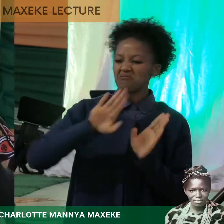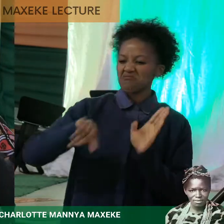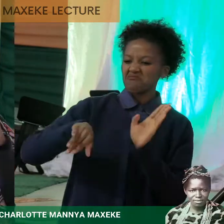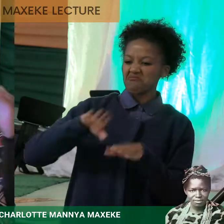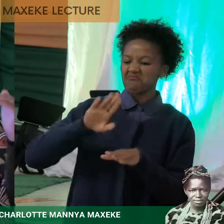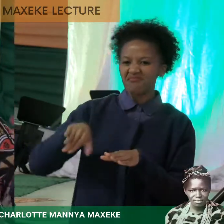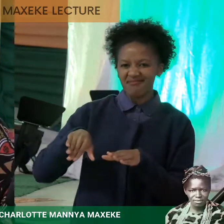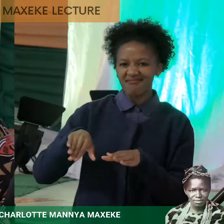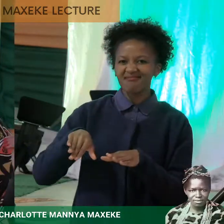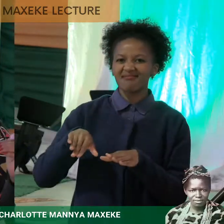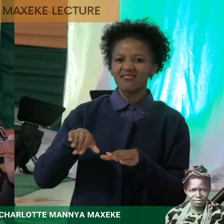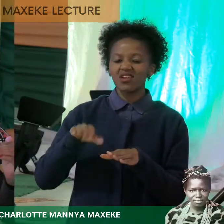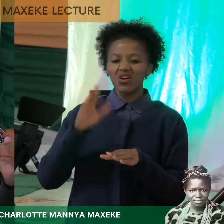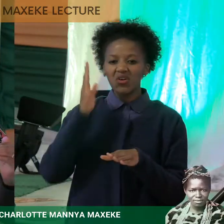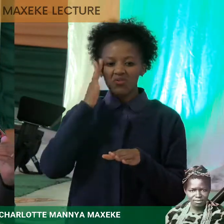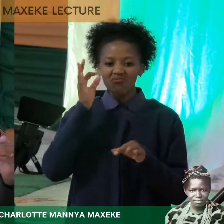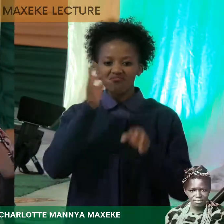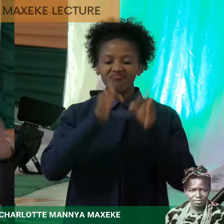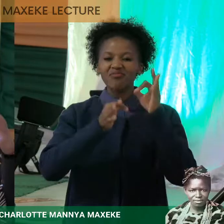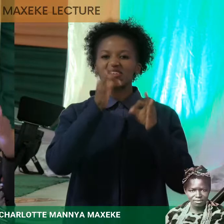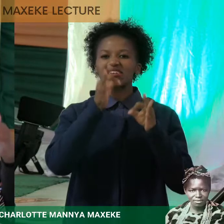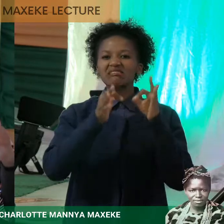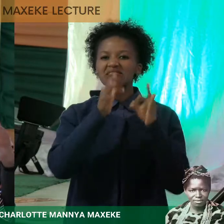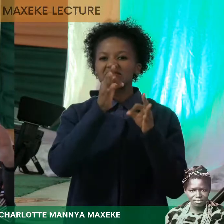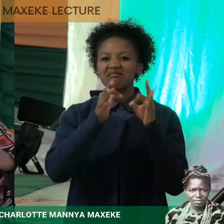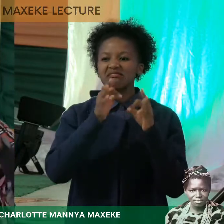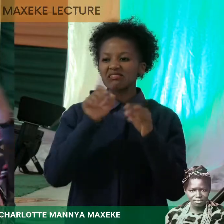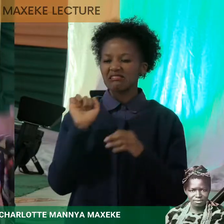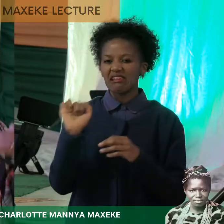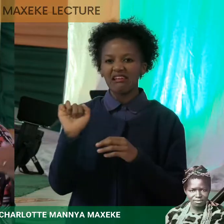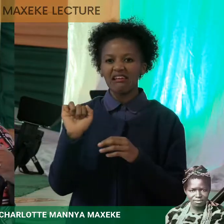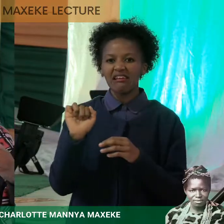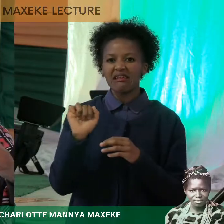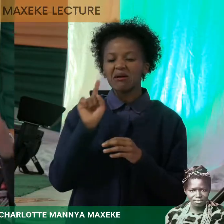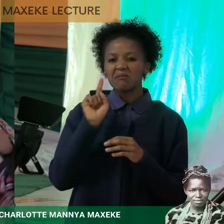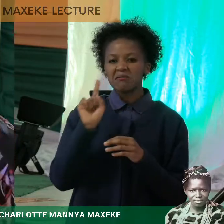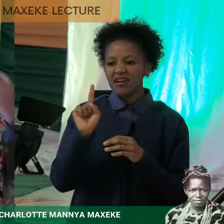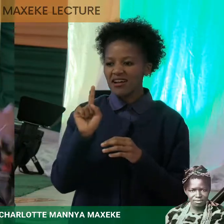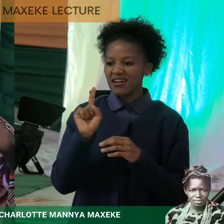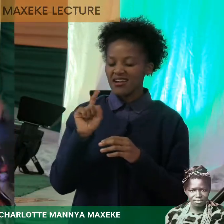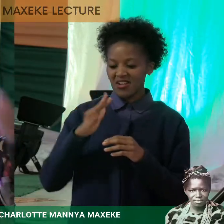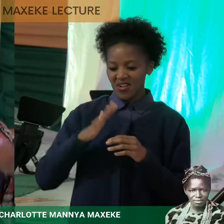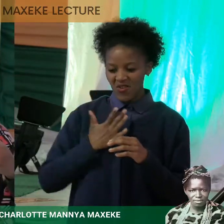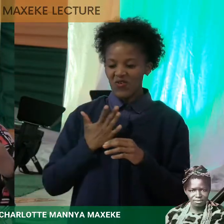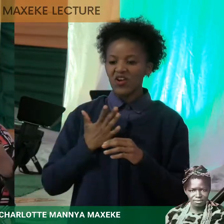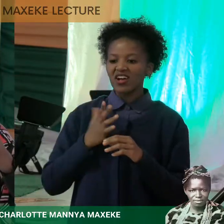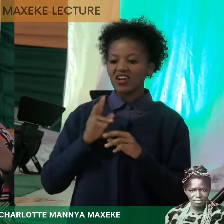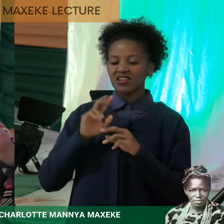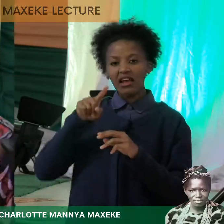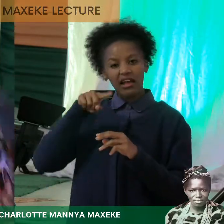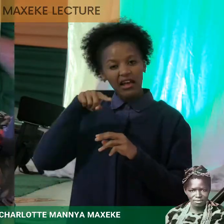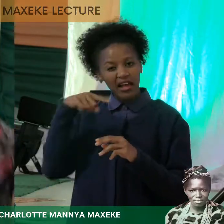one. Everybody else tried to Mama Charlotte uthetha ngaye as a politician. So that's why I want to speak about the politics at the